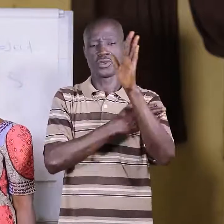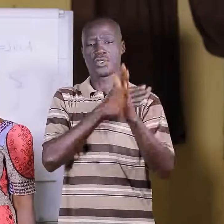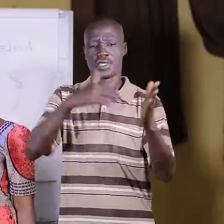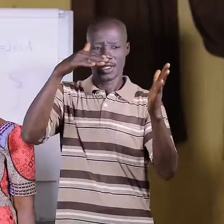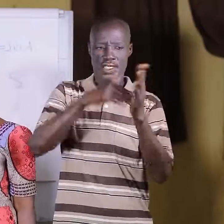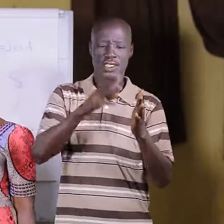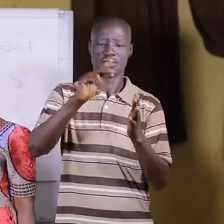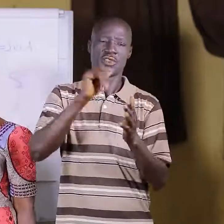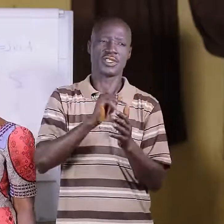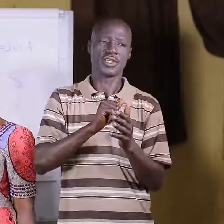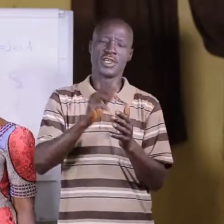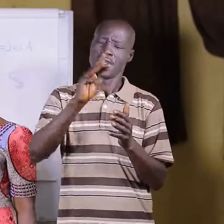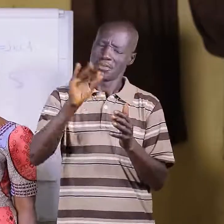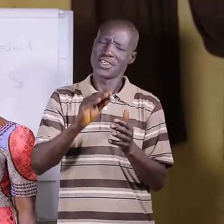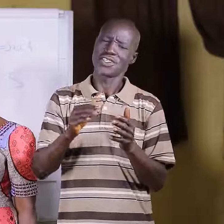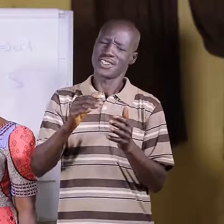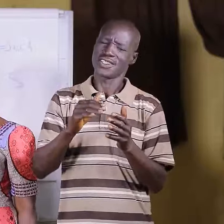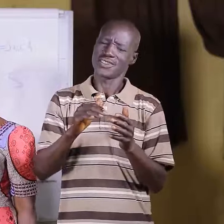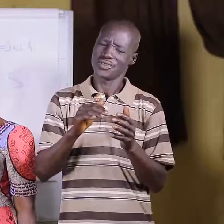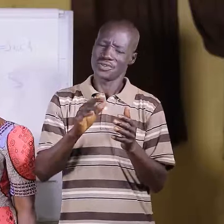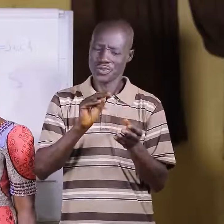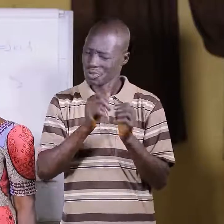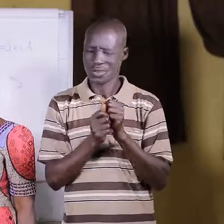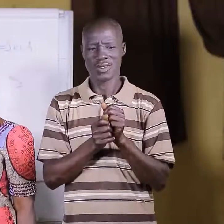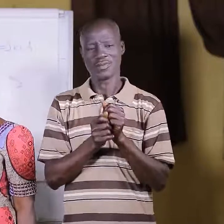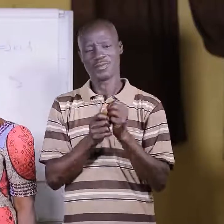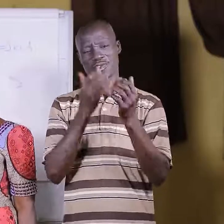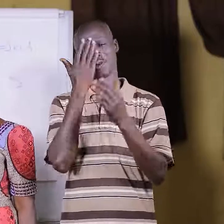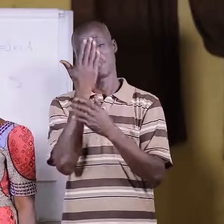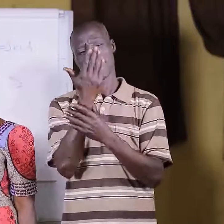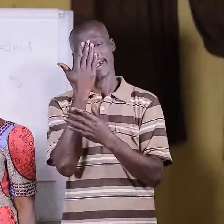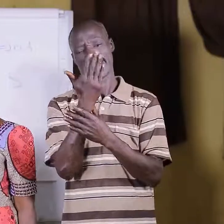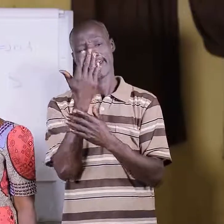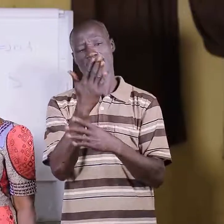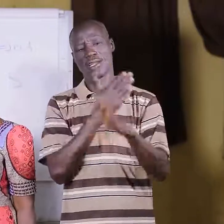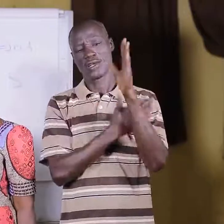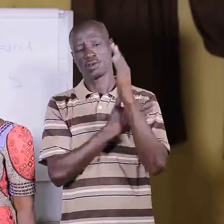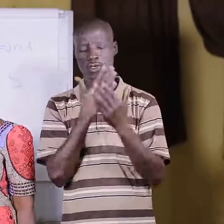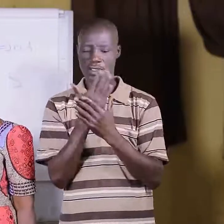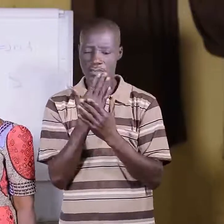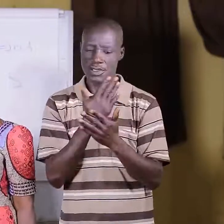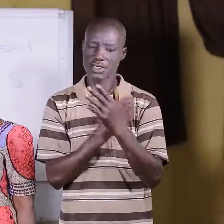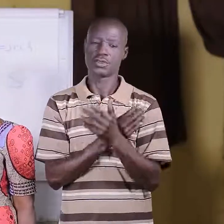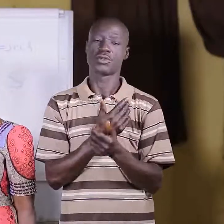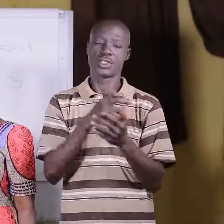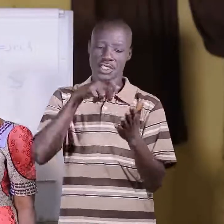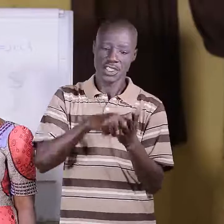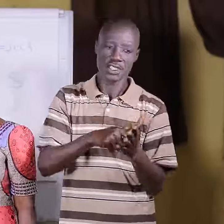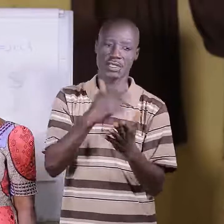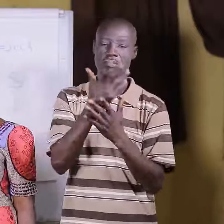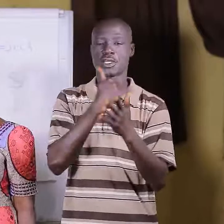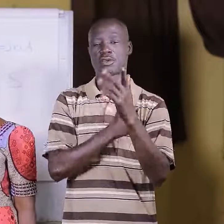leaders, you tend to see that Moses, instead of him to foil the situation, to make God to be